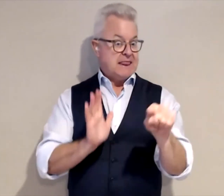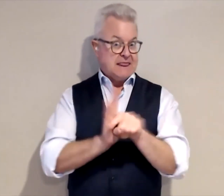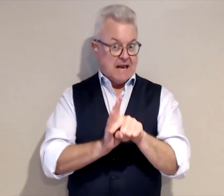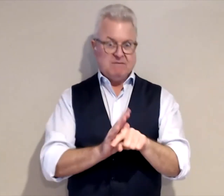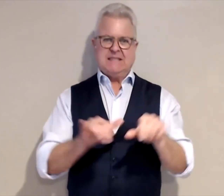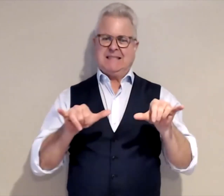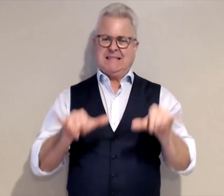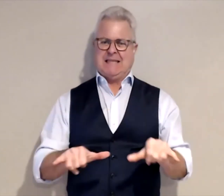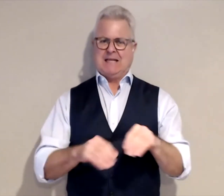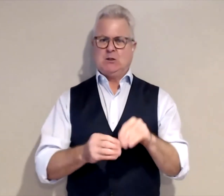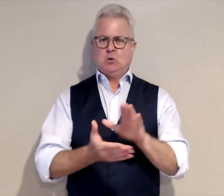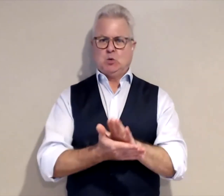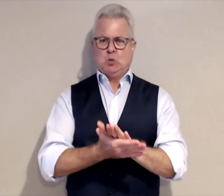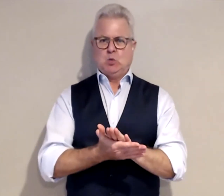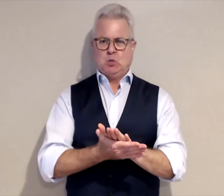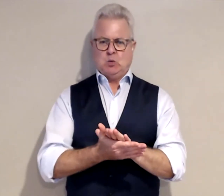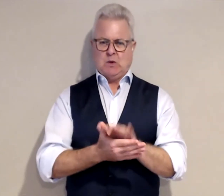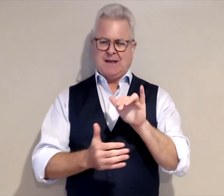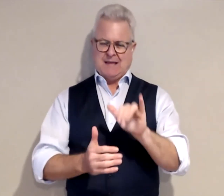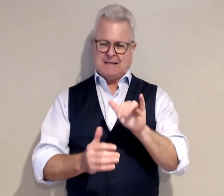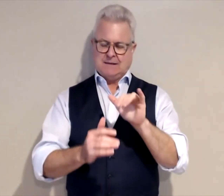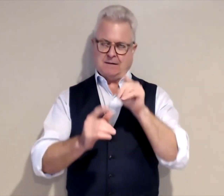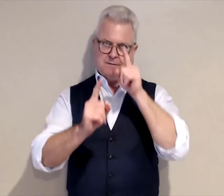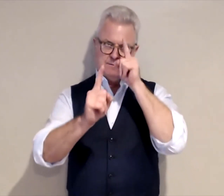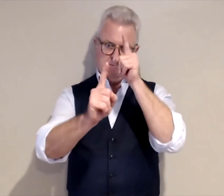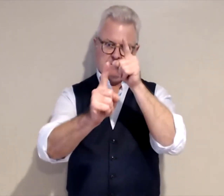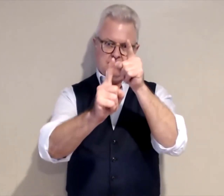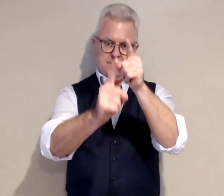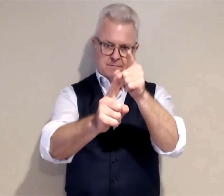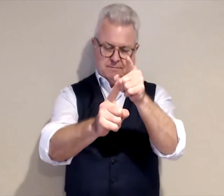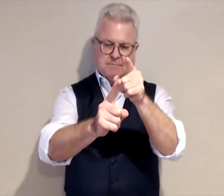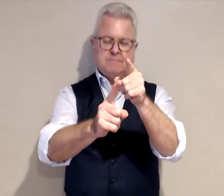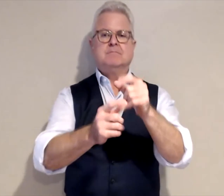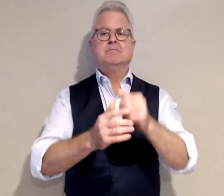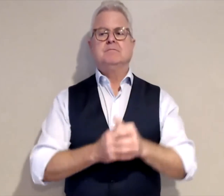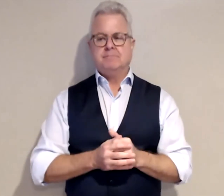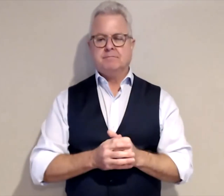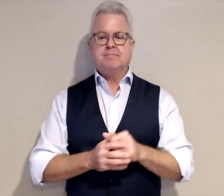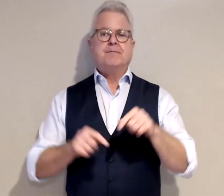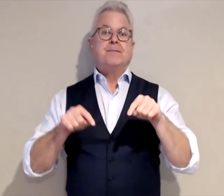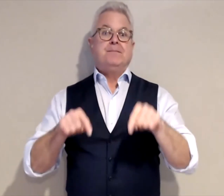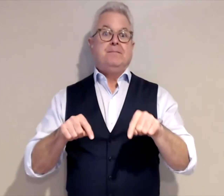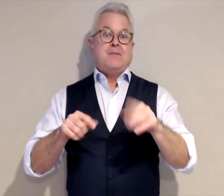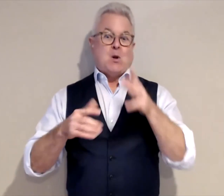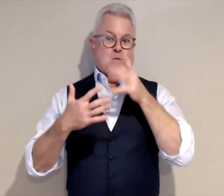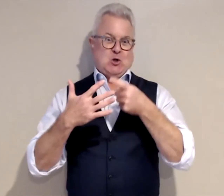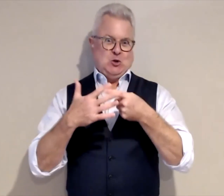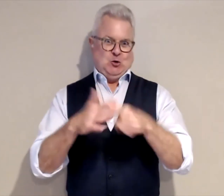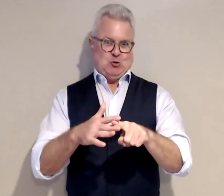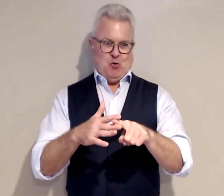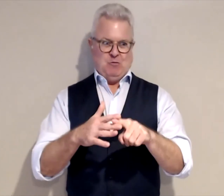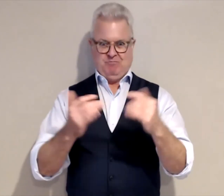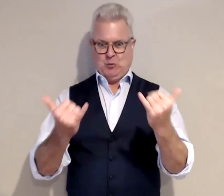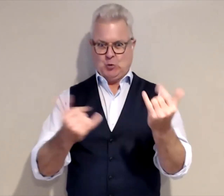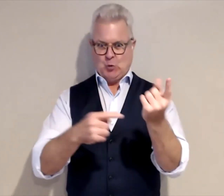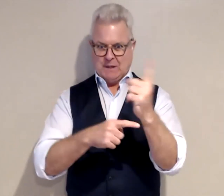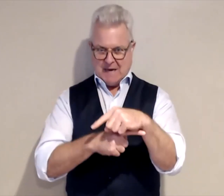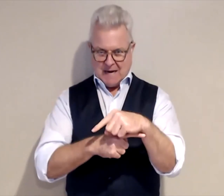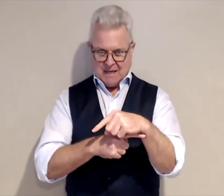Plus, you could have that other student go home and quarantine. So that is the goal.